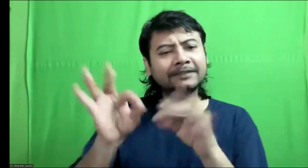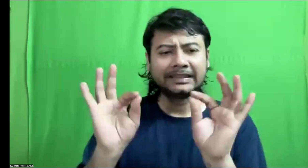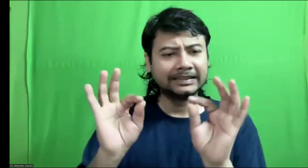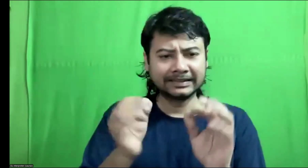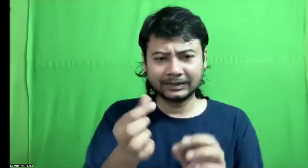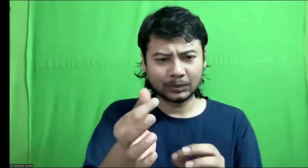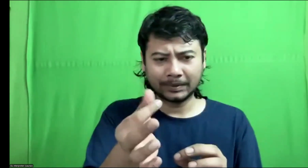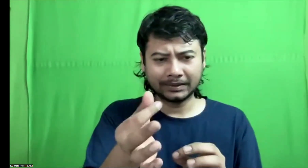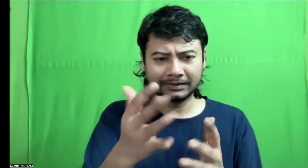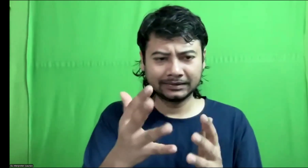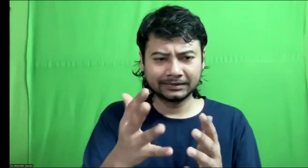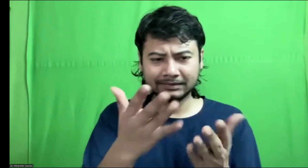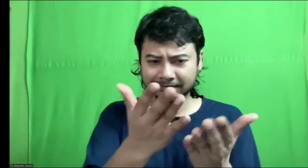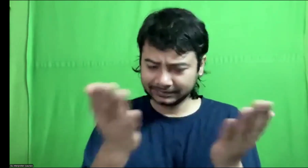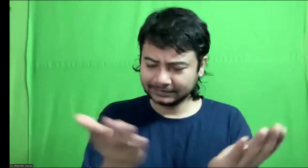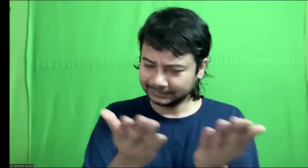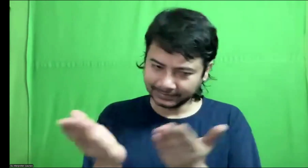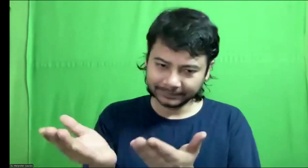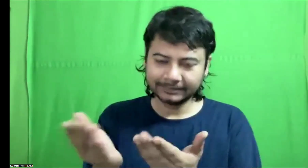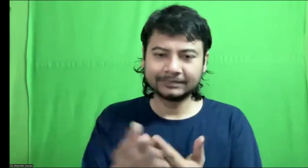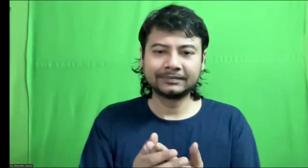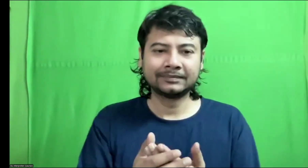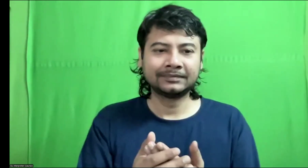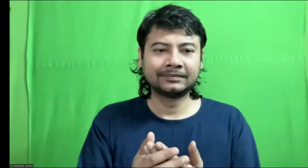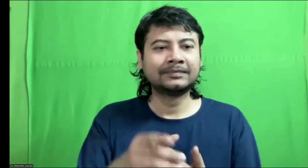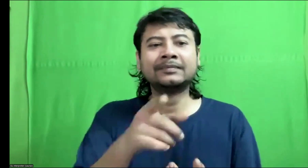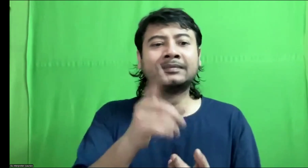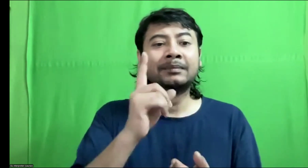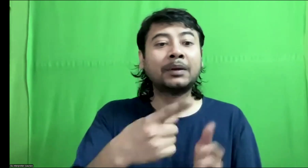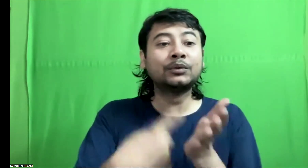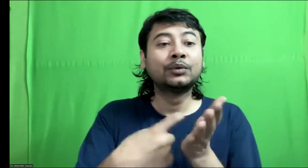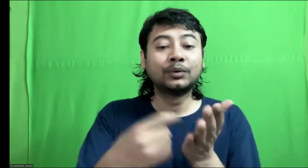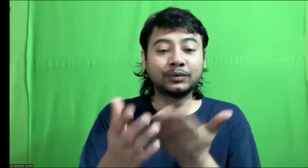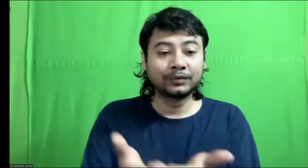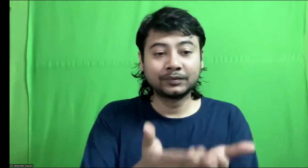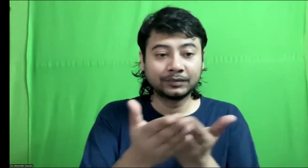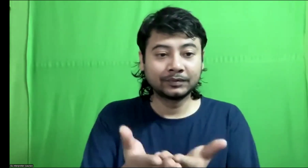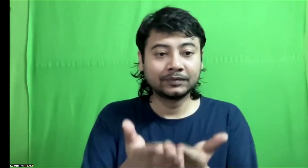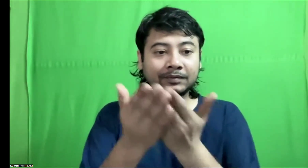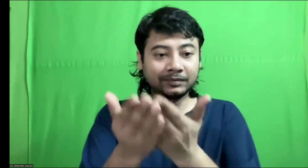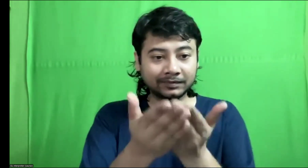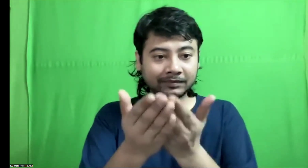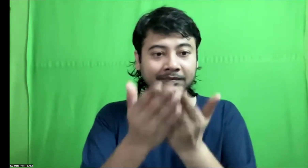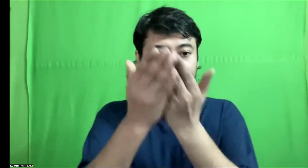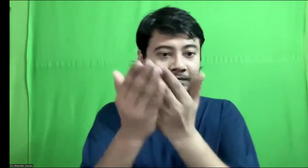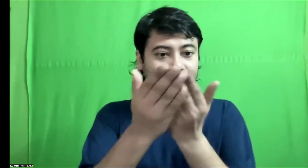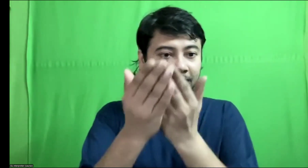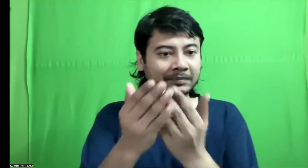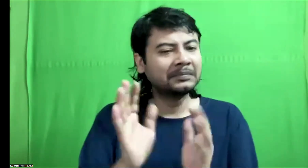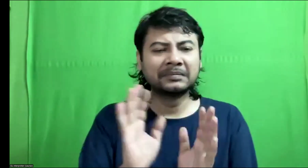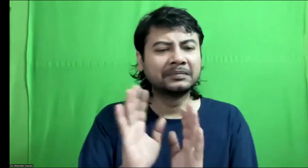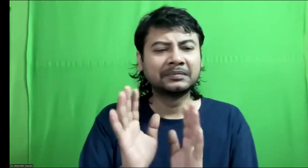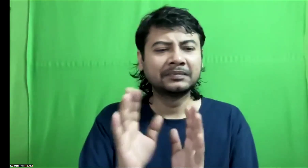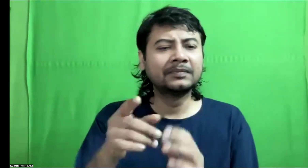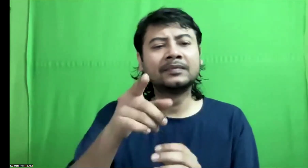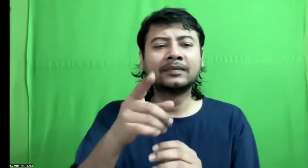it. And don't even tell them four times on feet, two times on navel, and three times. So you just say seven times clockwise.